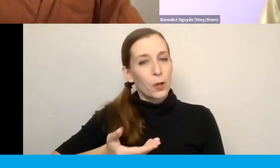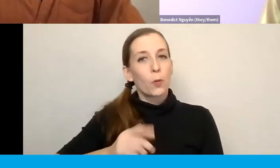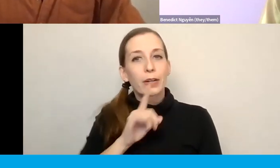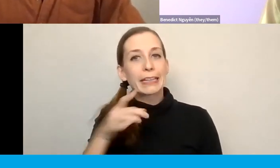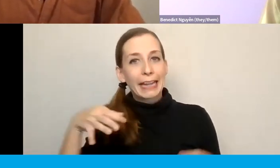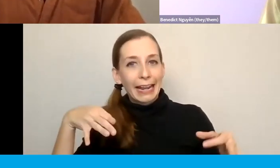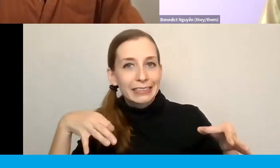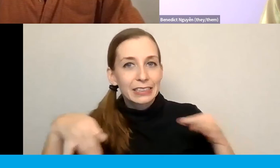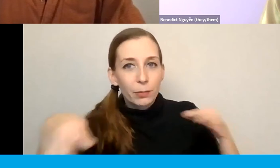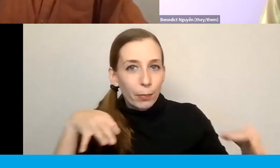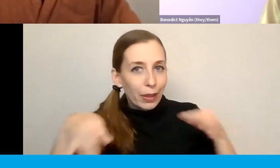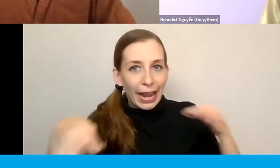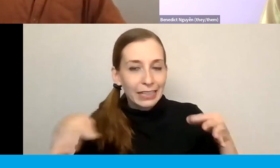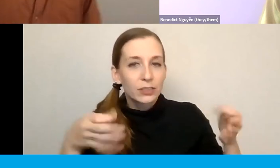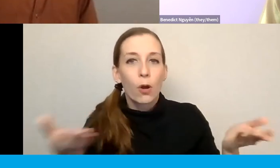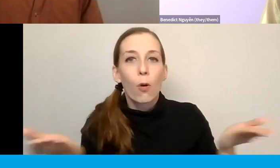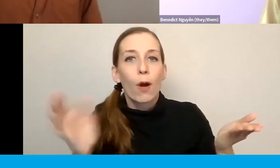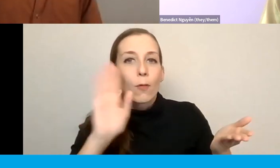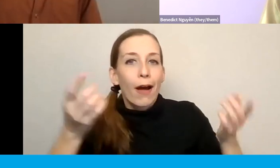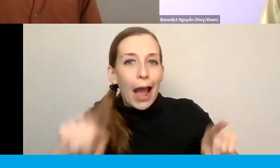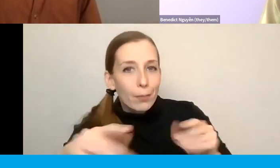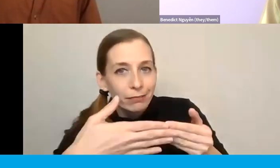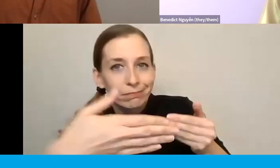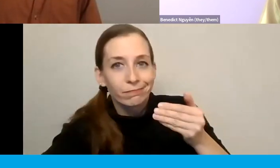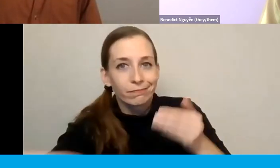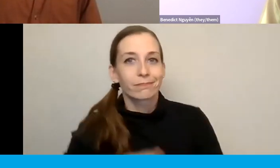what we might see. Yeah.